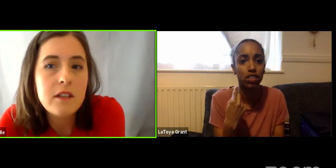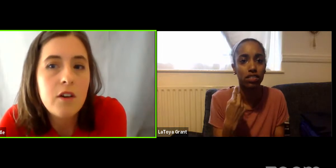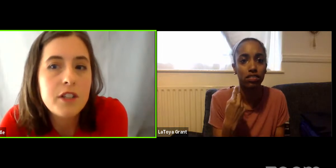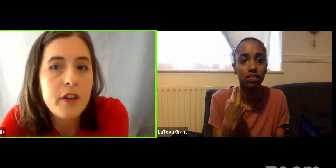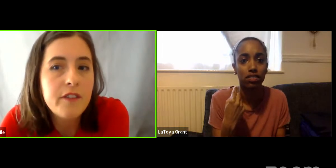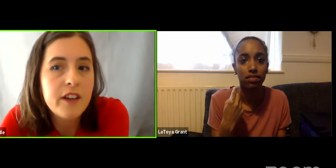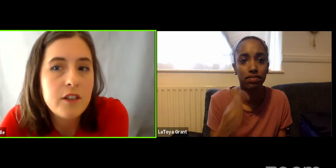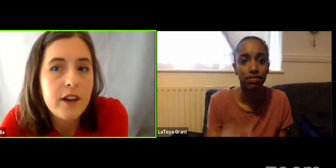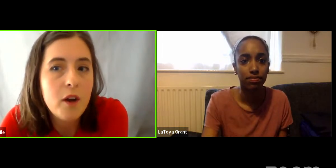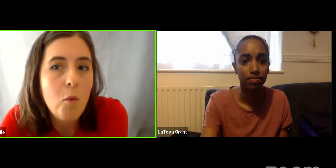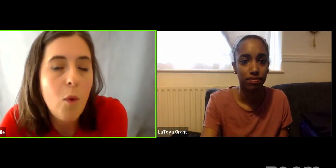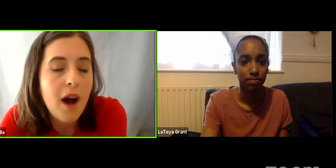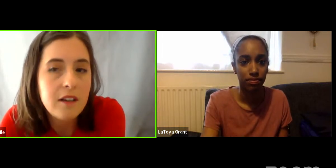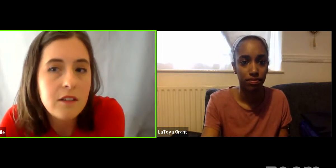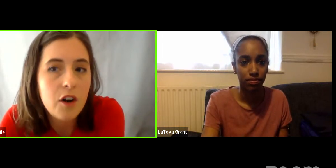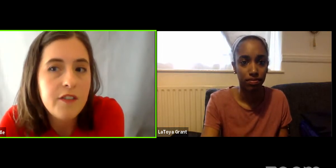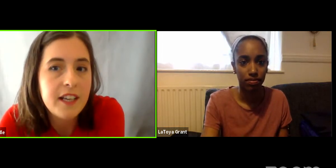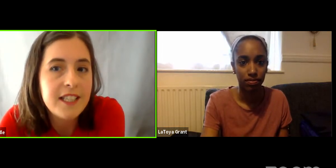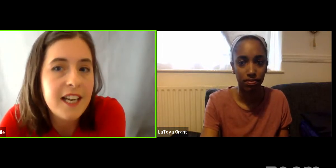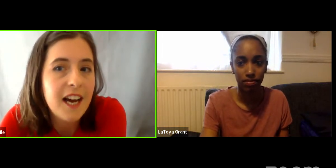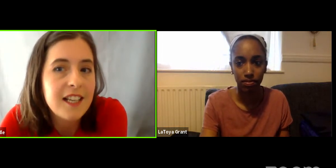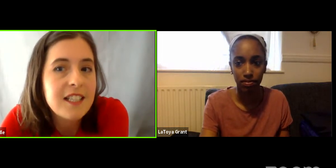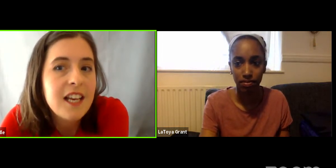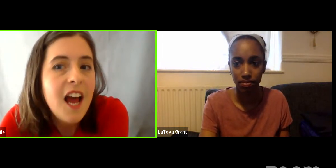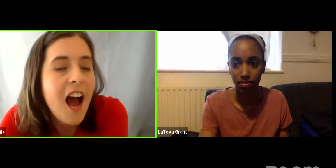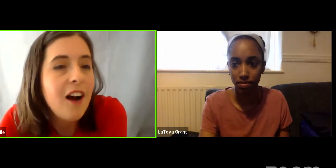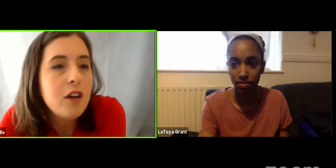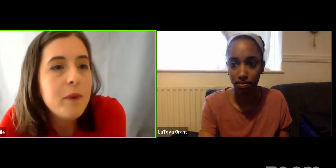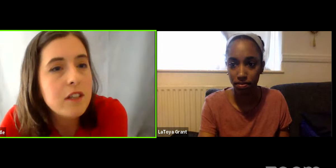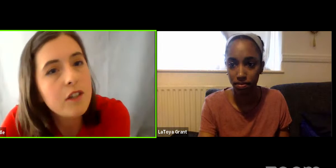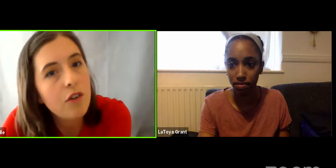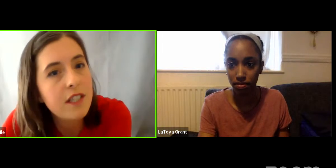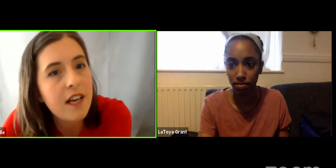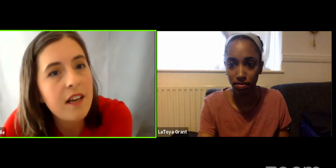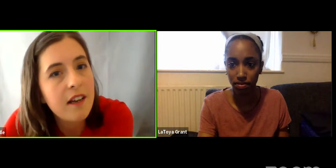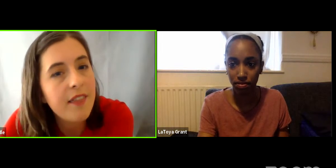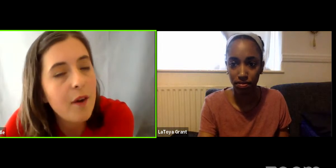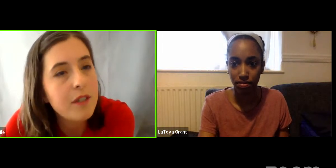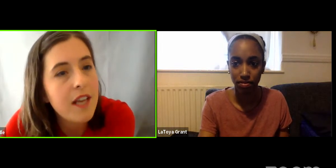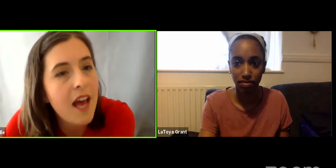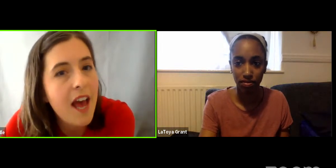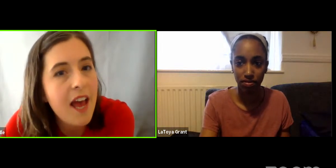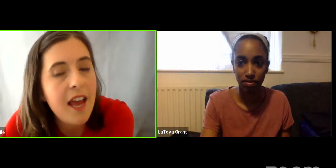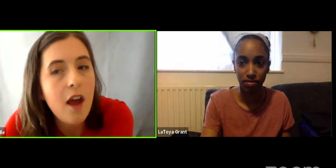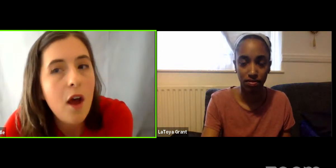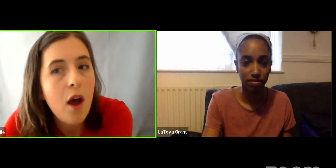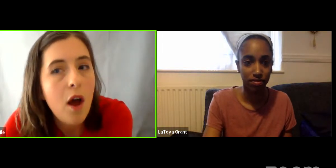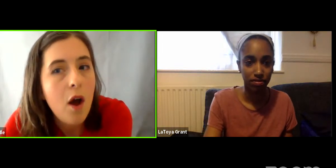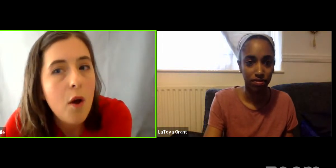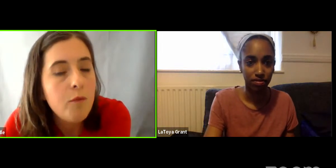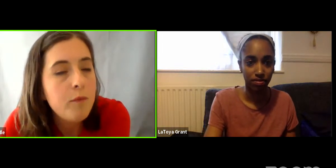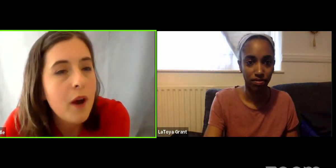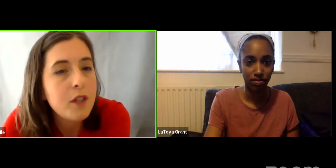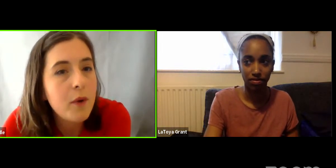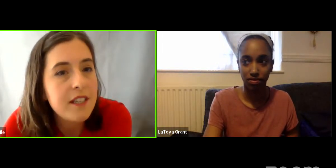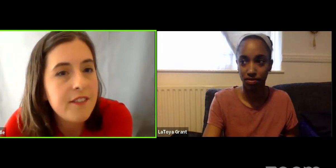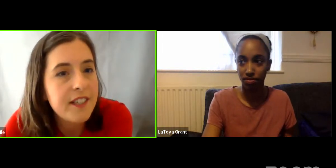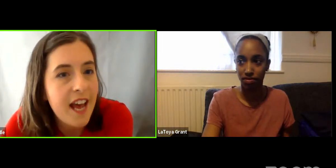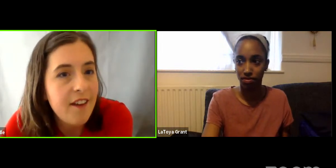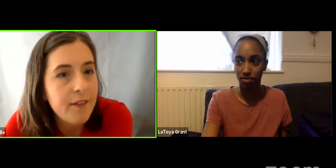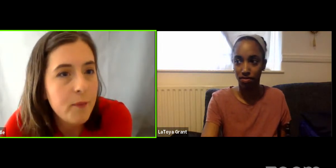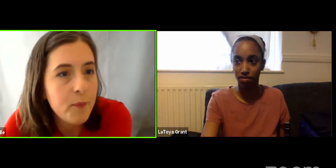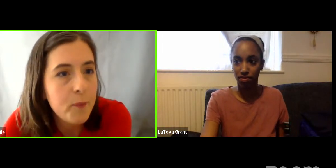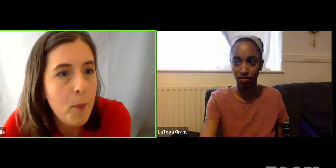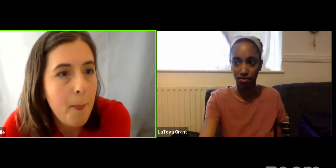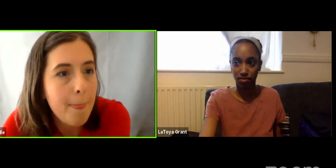improvement to universal credit while COVID-19 lasts. How can we cut across that? And that was a question